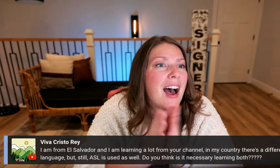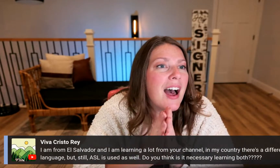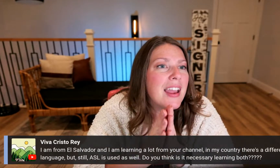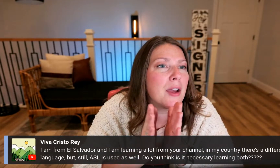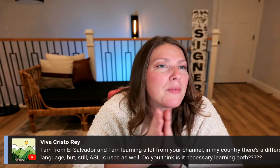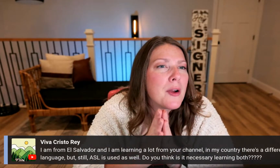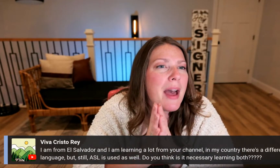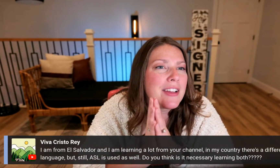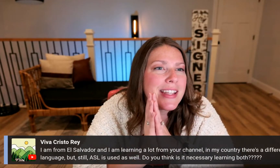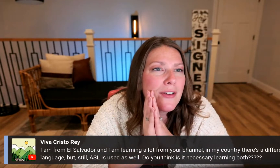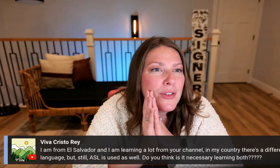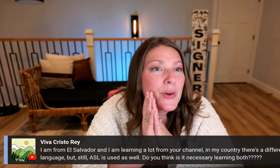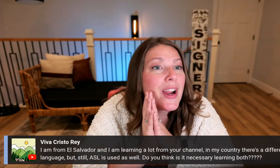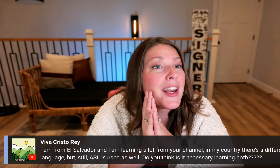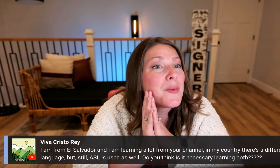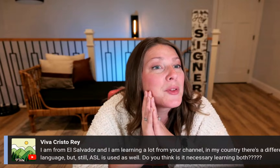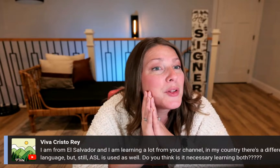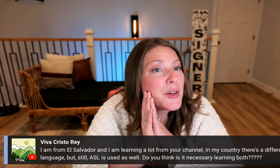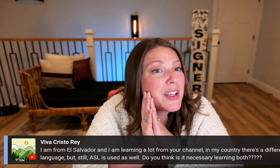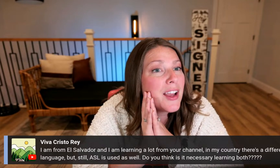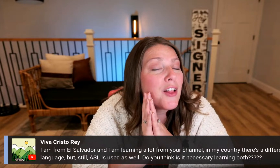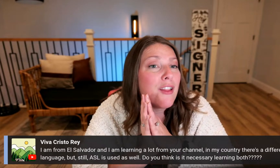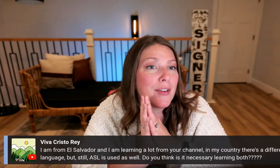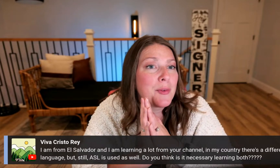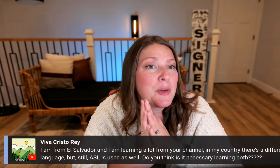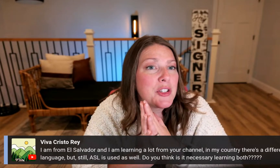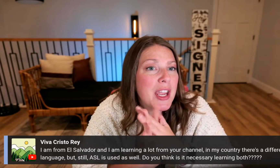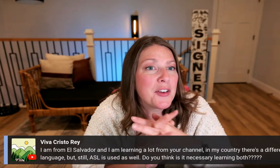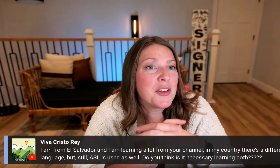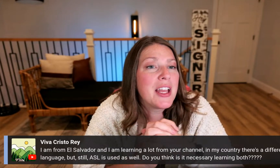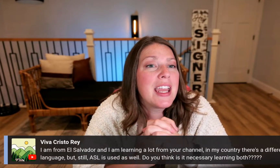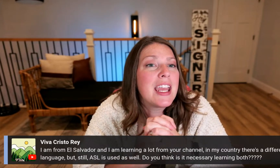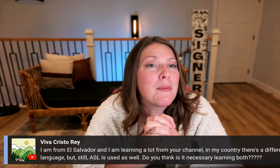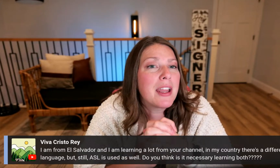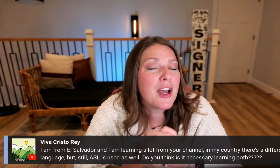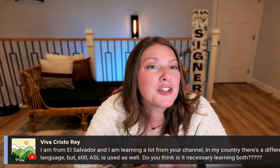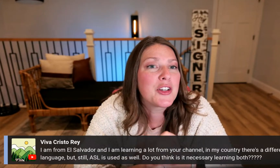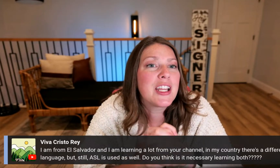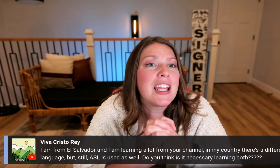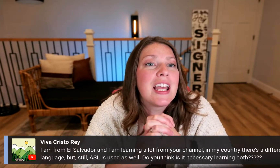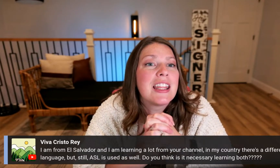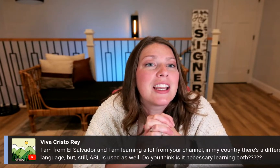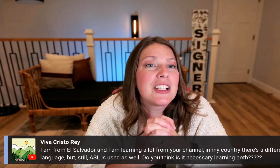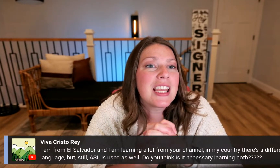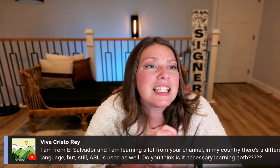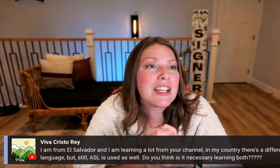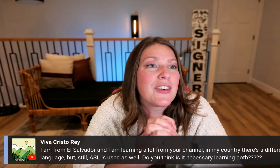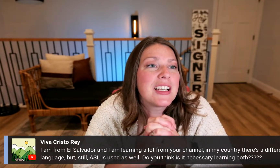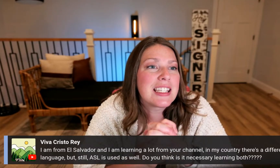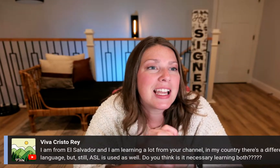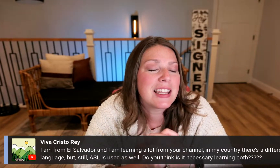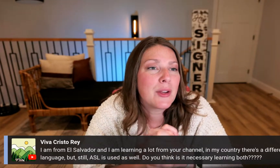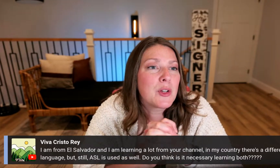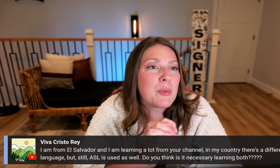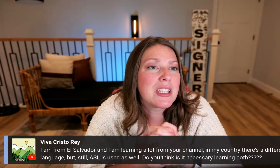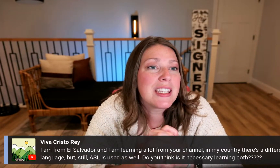I am from El Salvador and I'm learning a lot from your channel. In my country, there's a different sign language, but